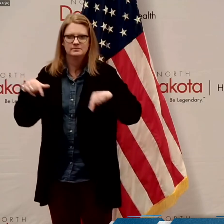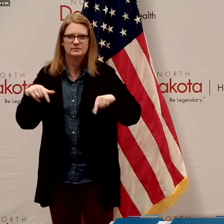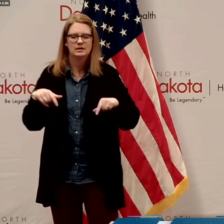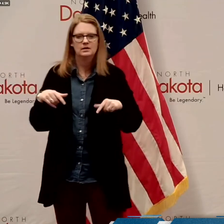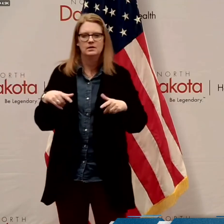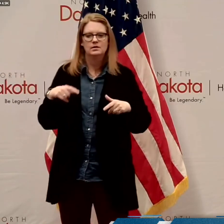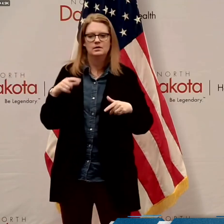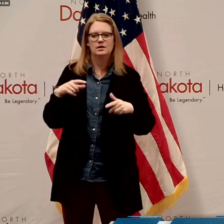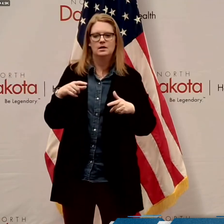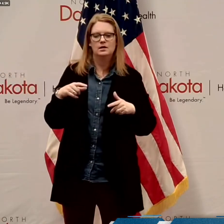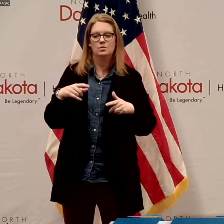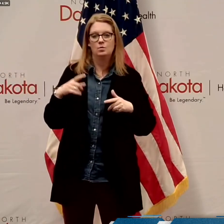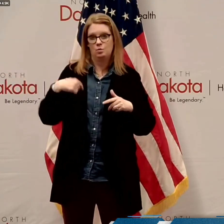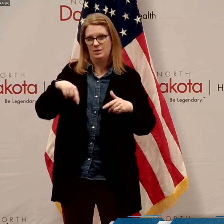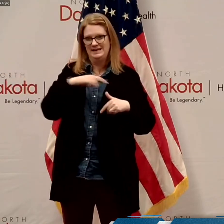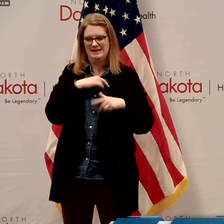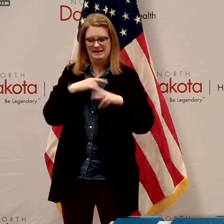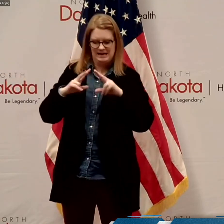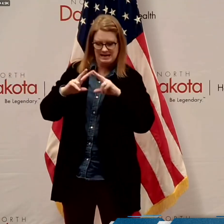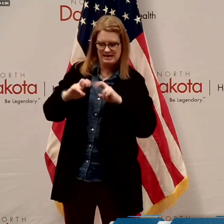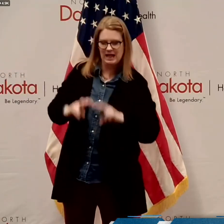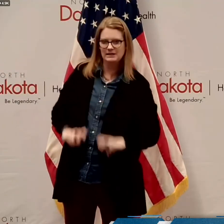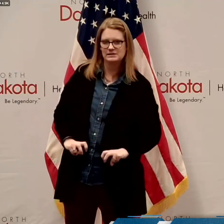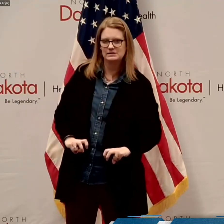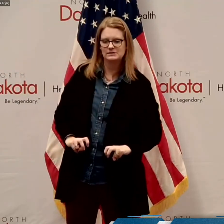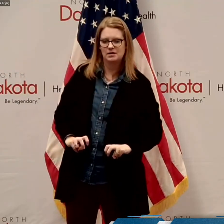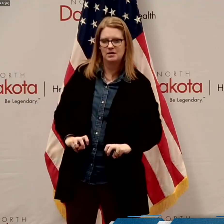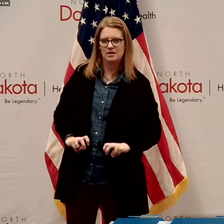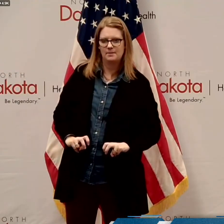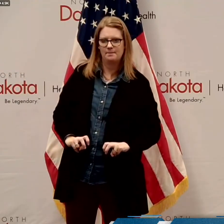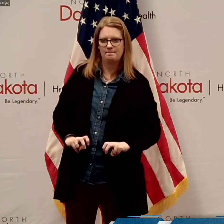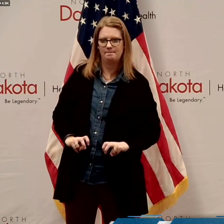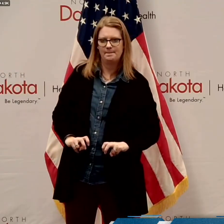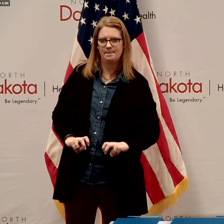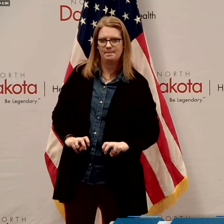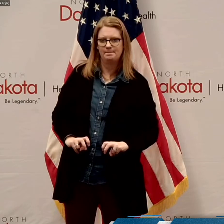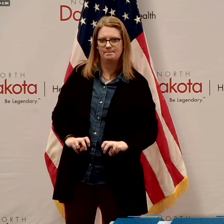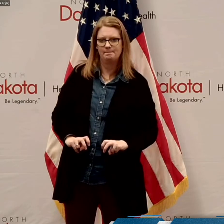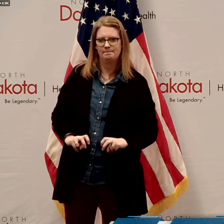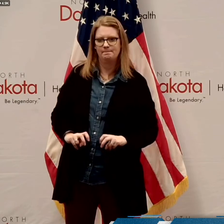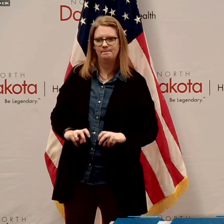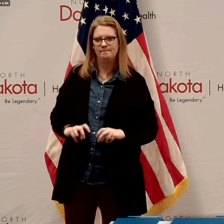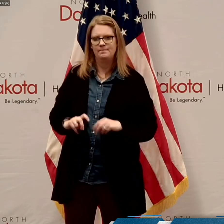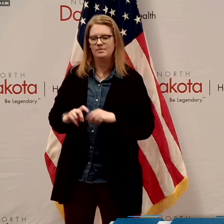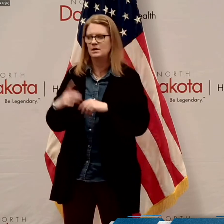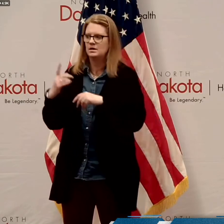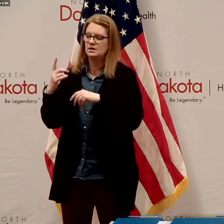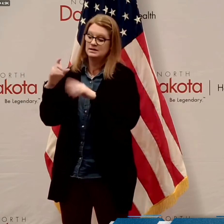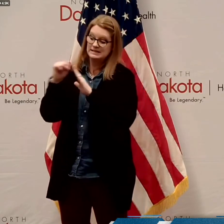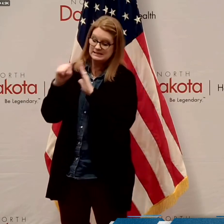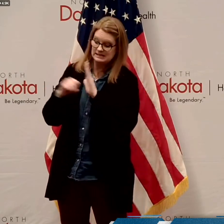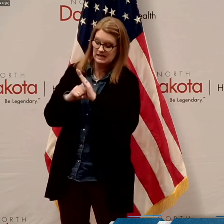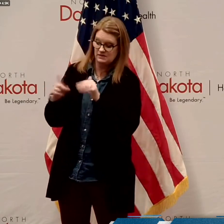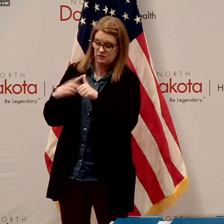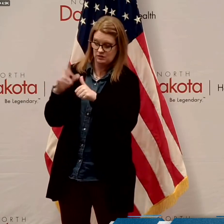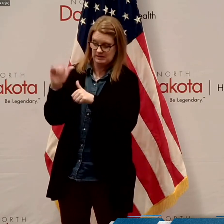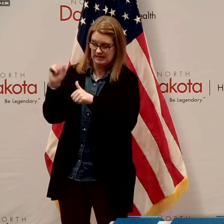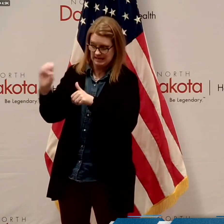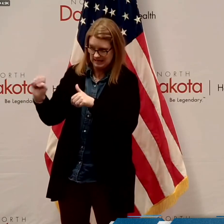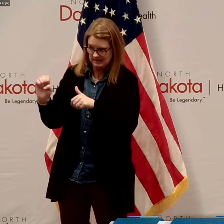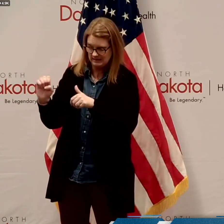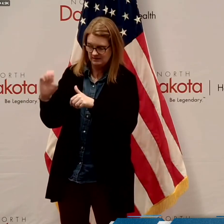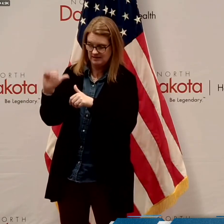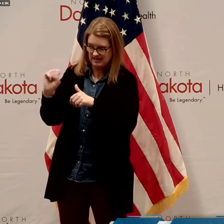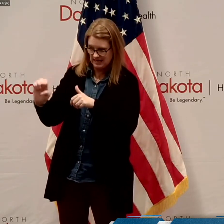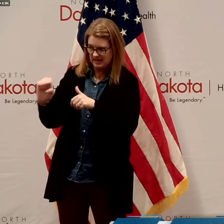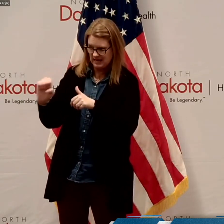data here, but we did do an analysis of when was the day a state had their first case, and when was the day they closed their